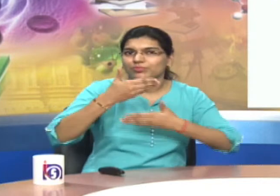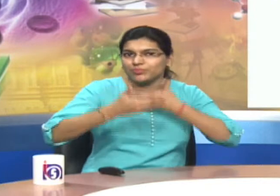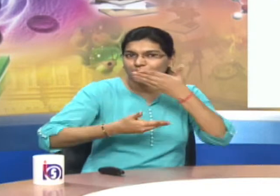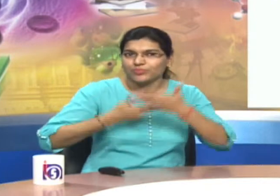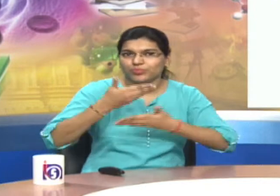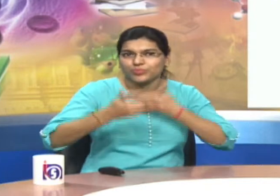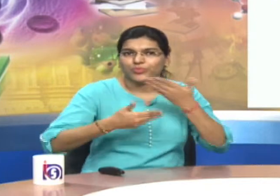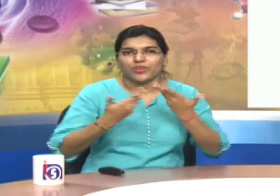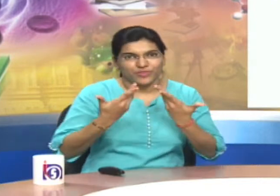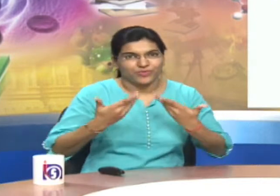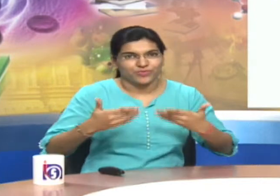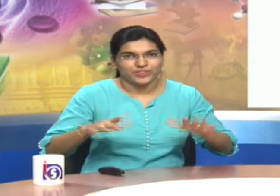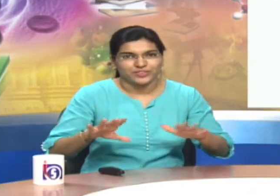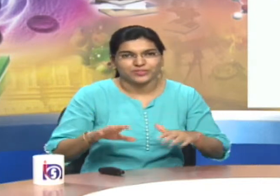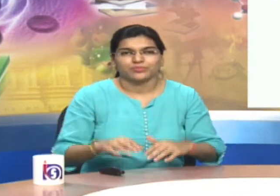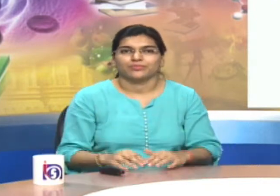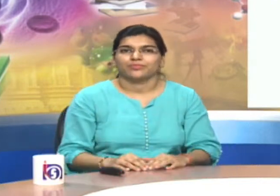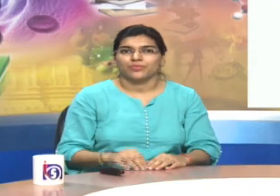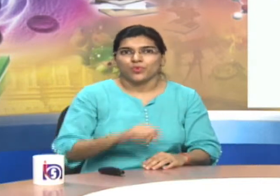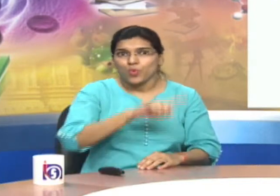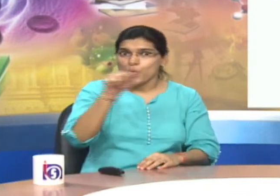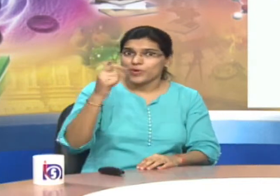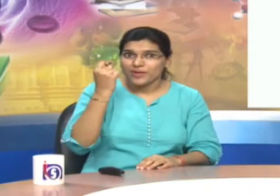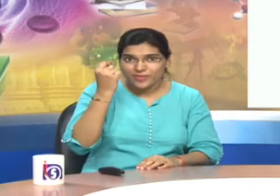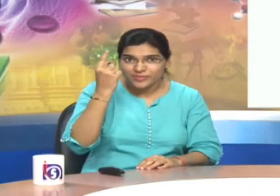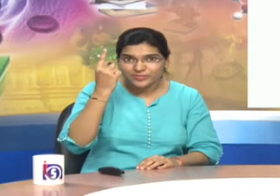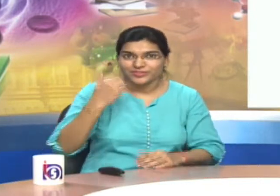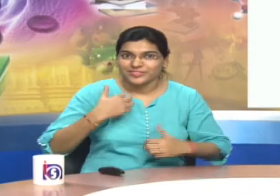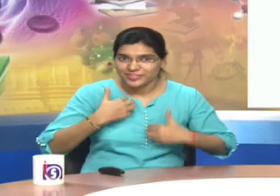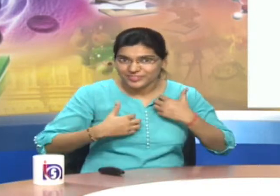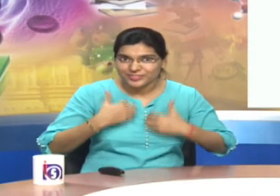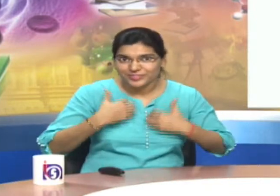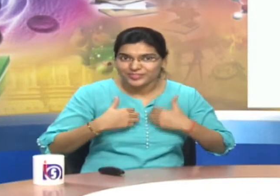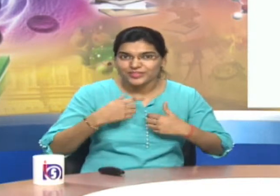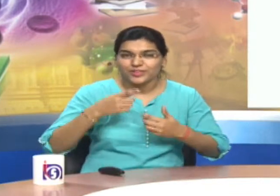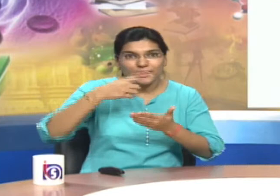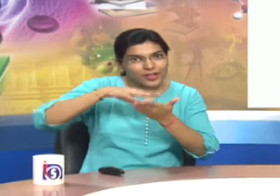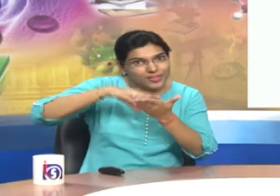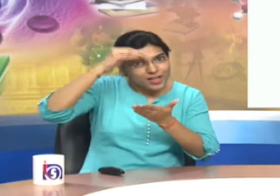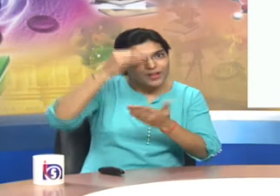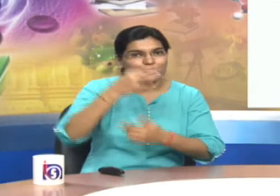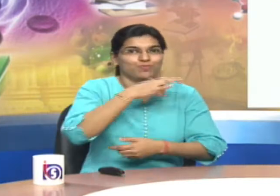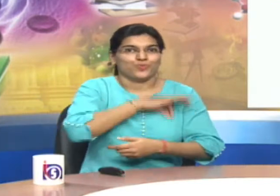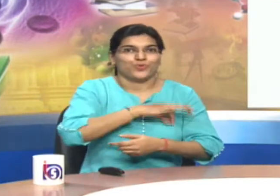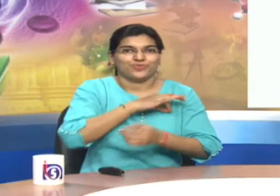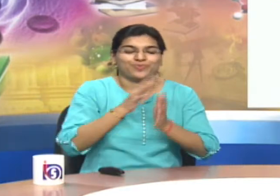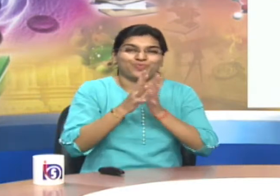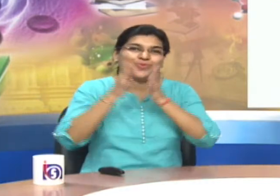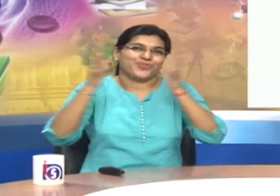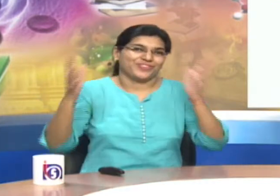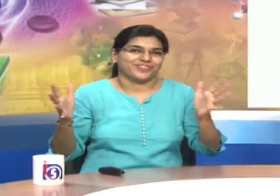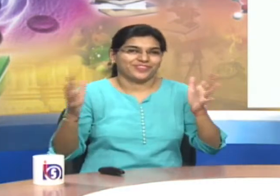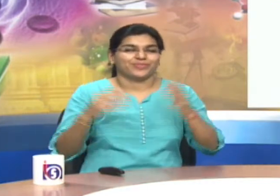So till now we have covered all this. I hope you really enjoyed